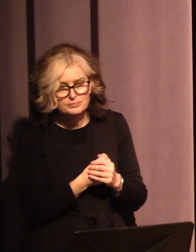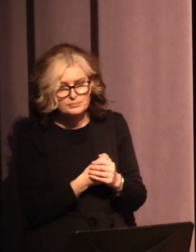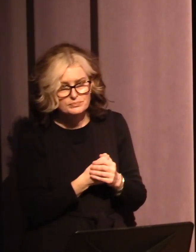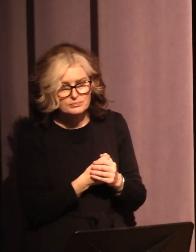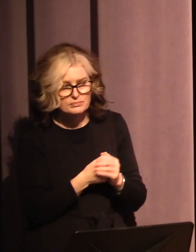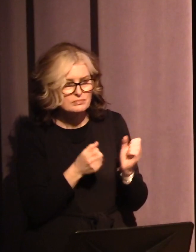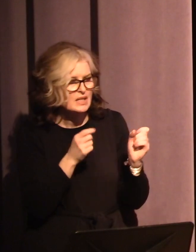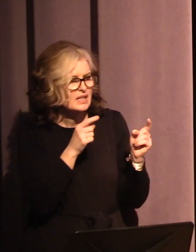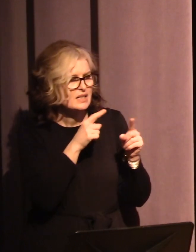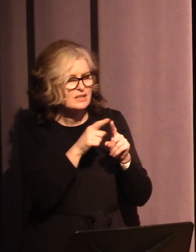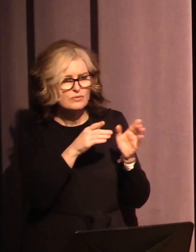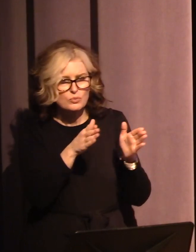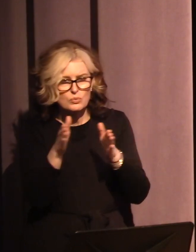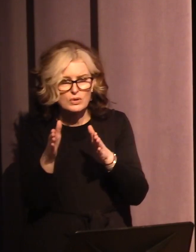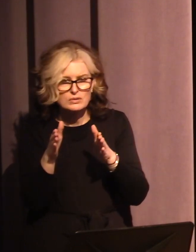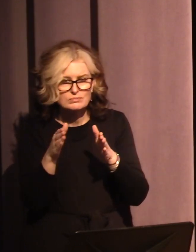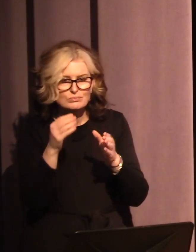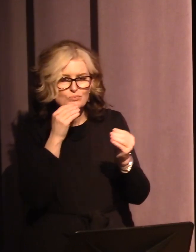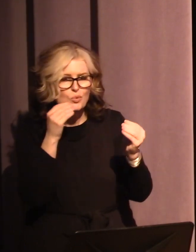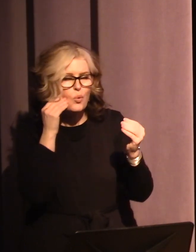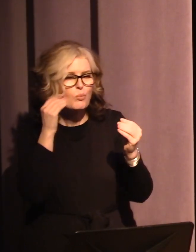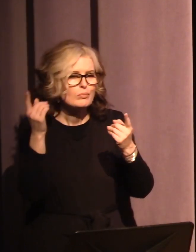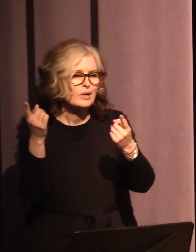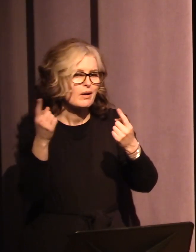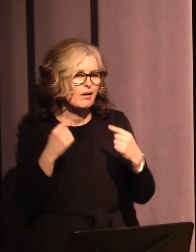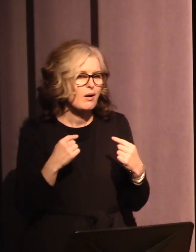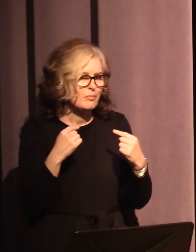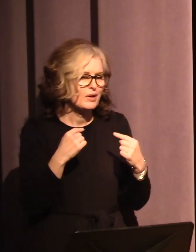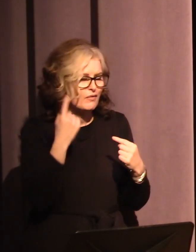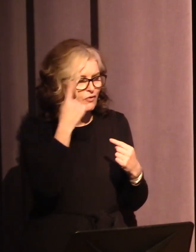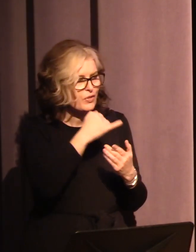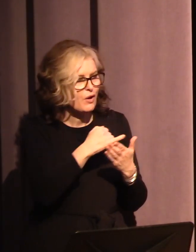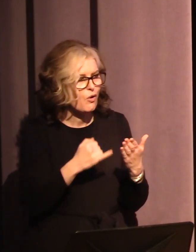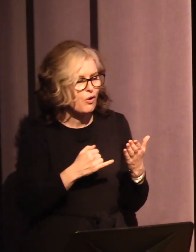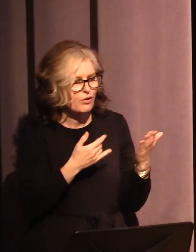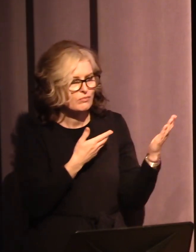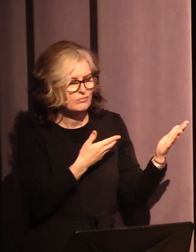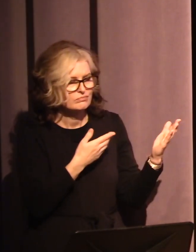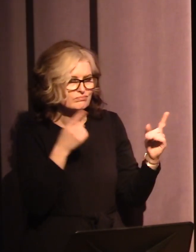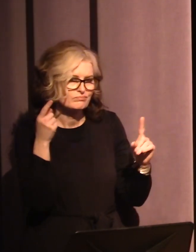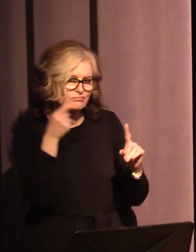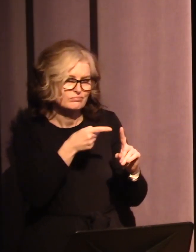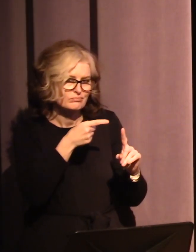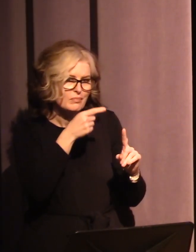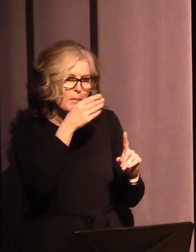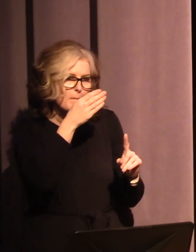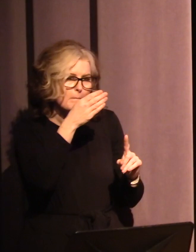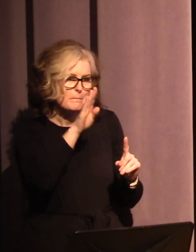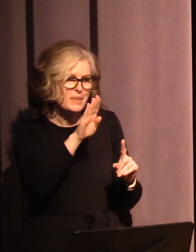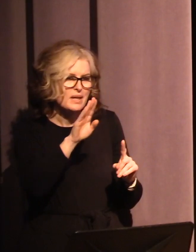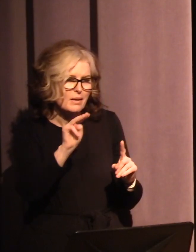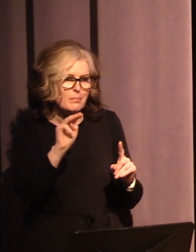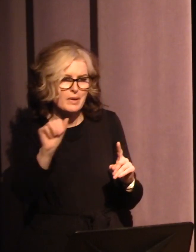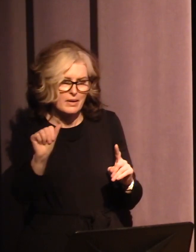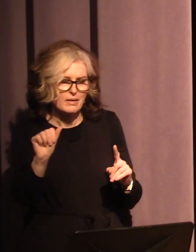In many ways, this is a homecoming for the artwork, which was always intended for the Baltimore Museum of